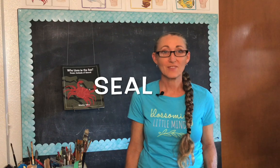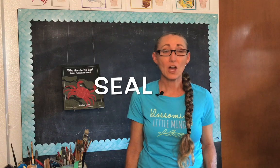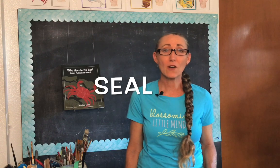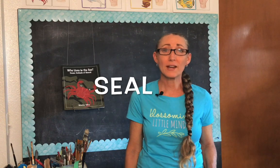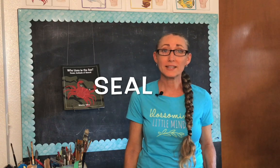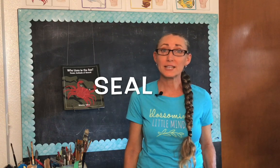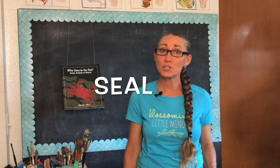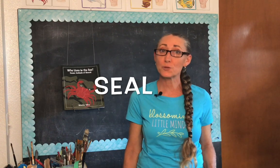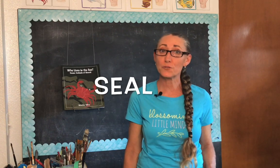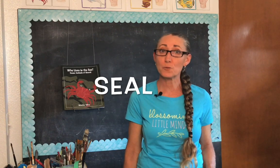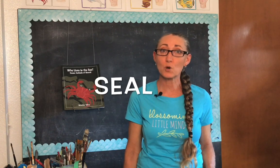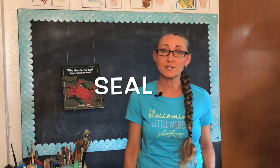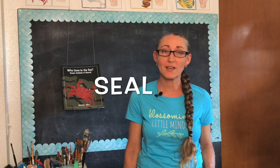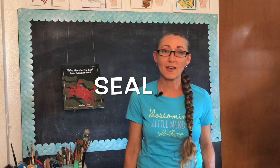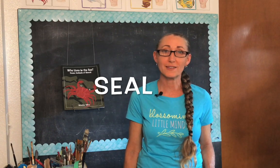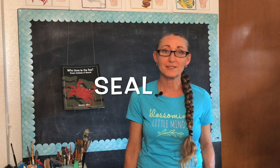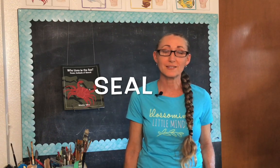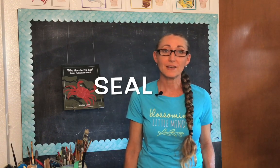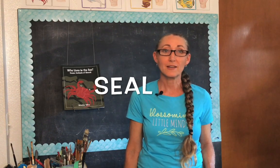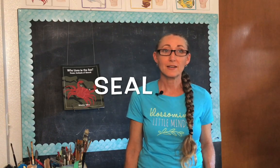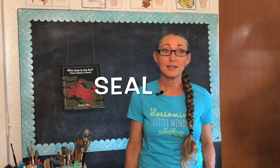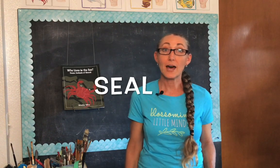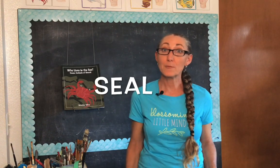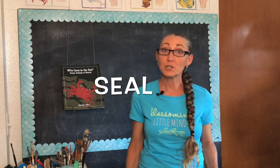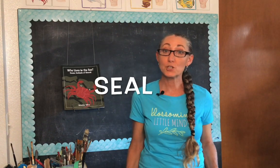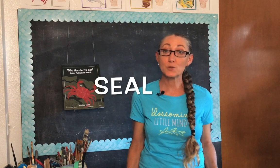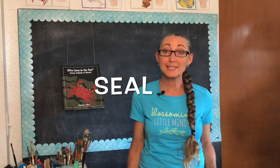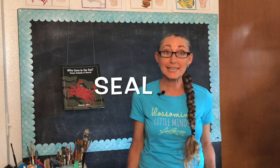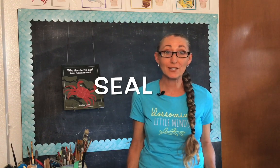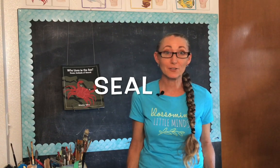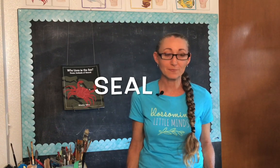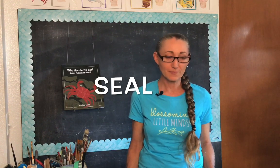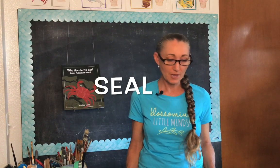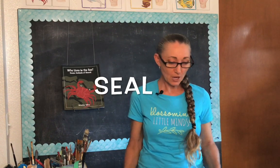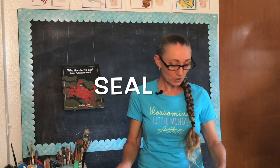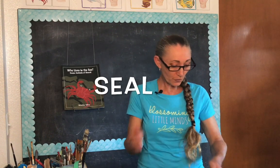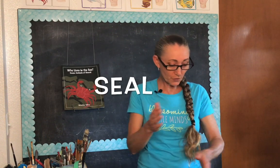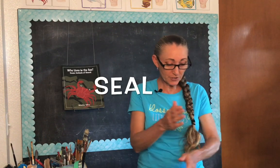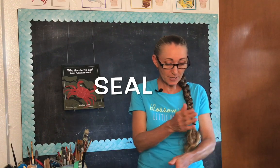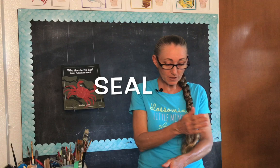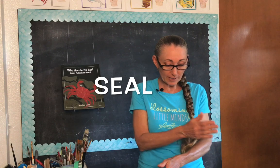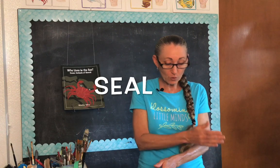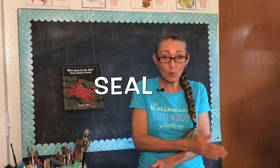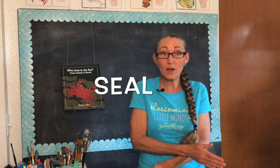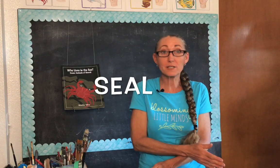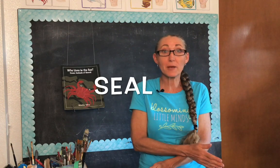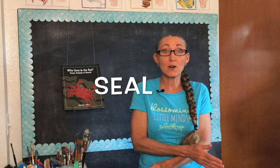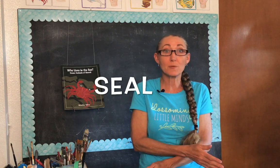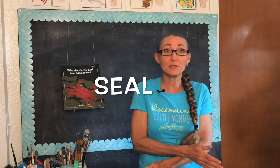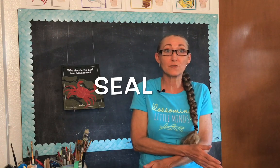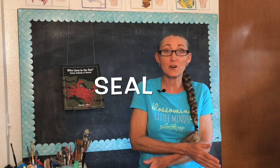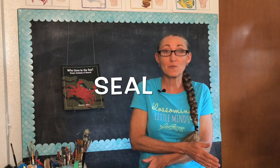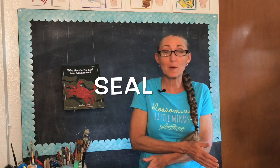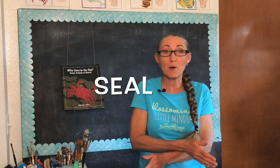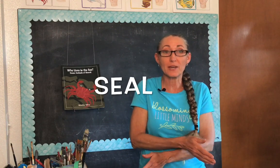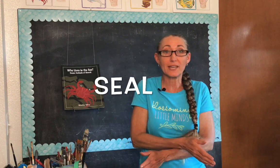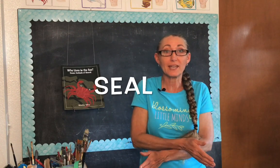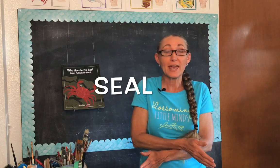All right, let's do a few more signs. I'm going to do seal. So for seal, I cross my arms in front of my body and